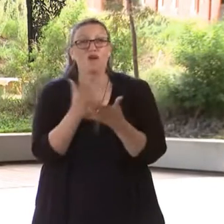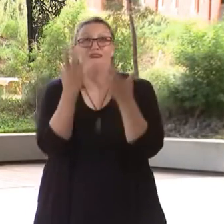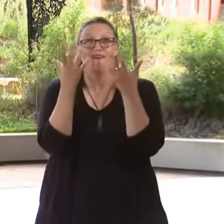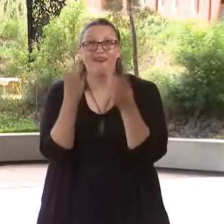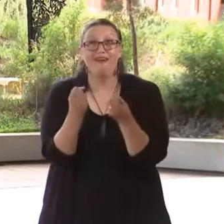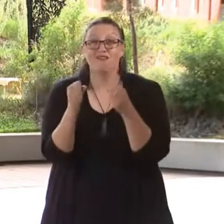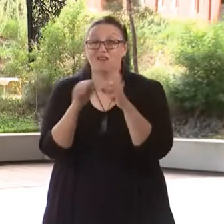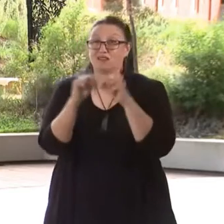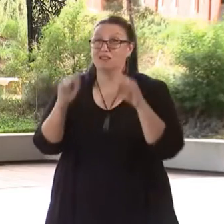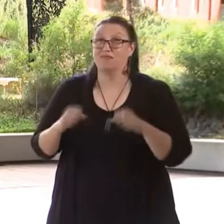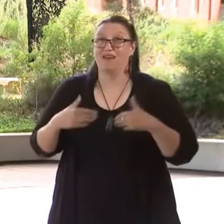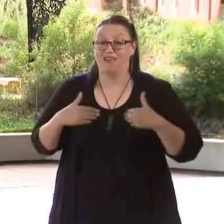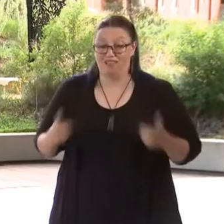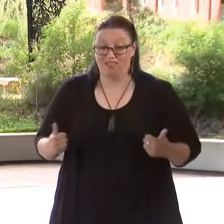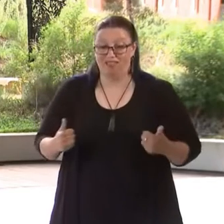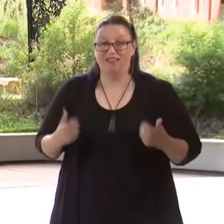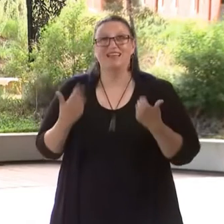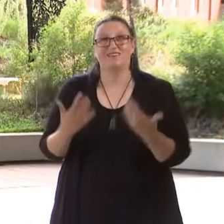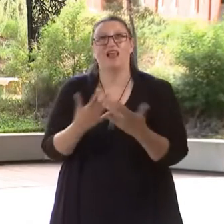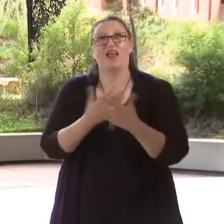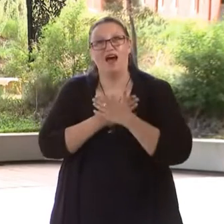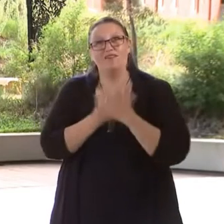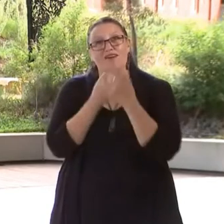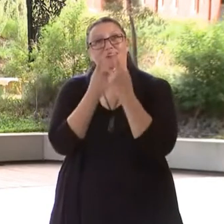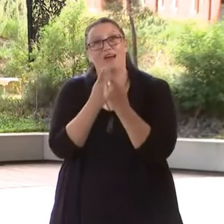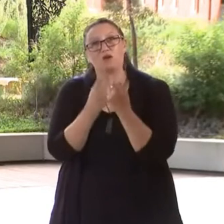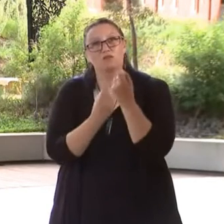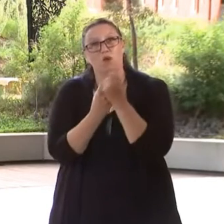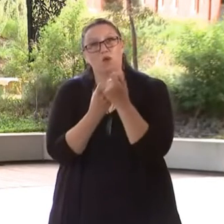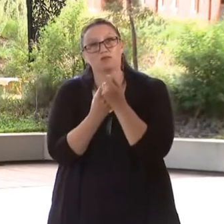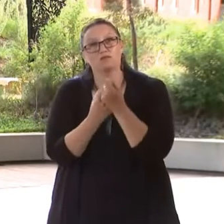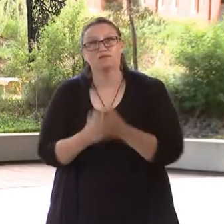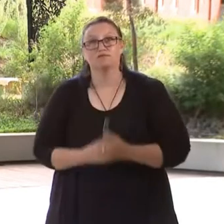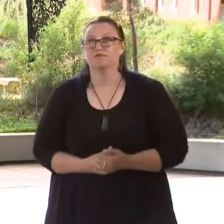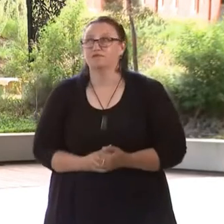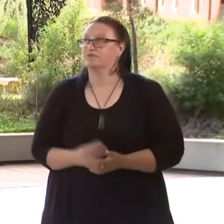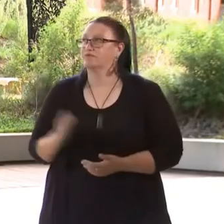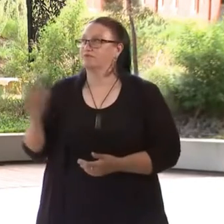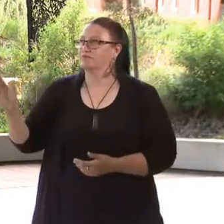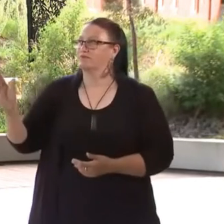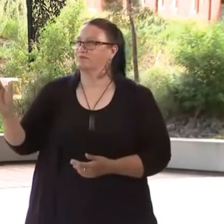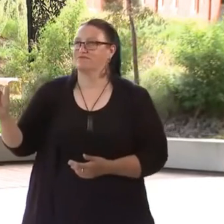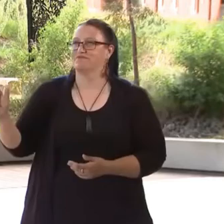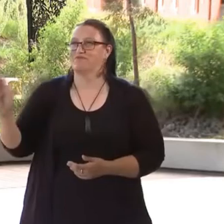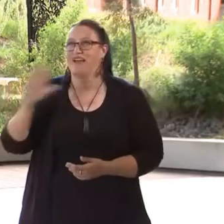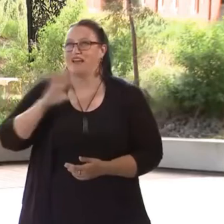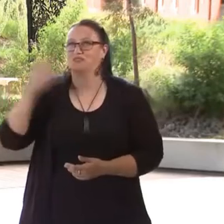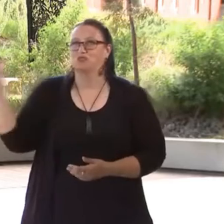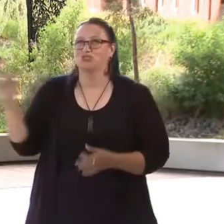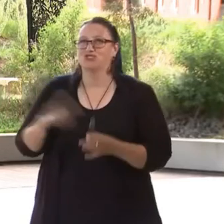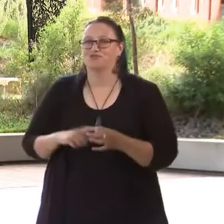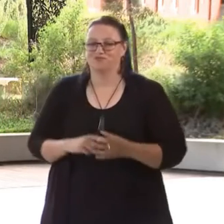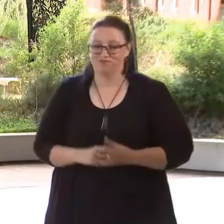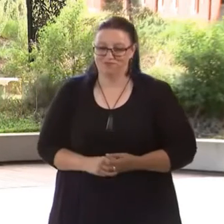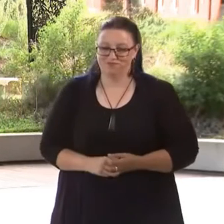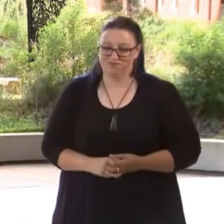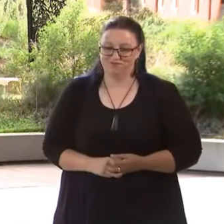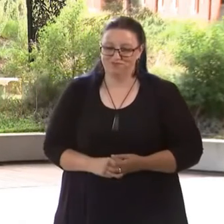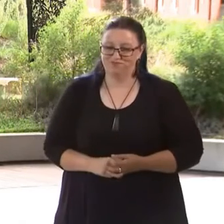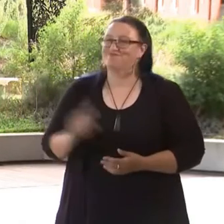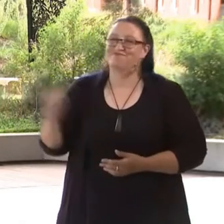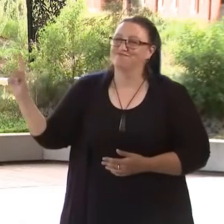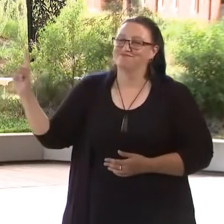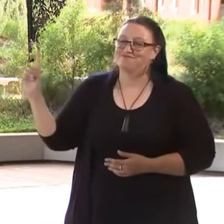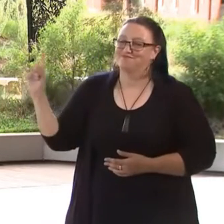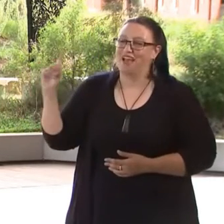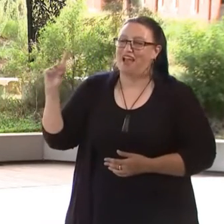care and support they need as we move through. Premier, with respect, we didn't do exactly what the other states did. We went further than the other states.